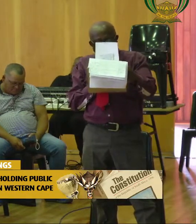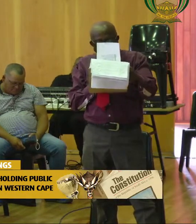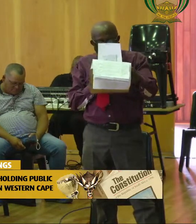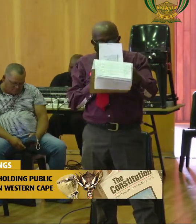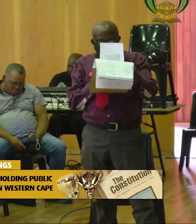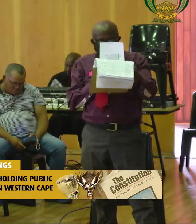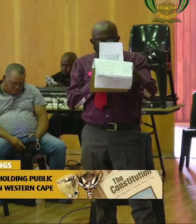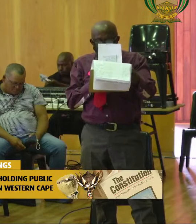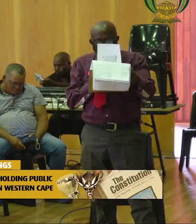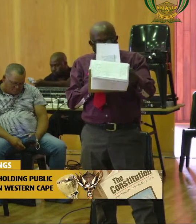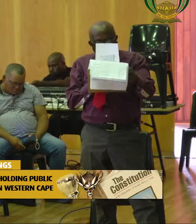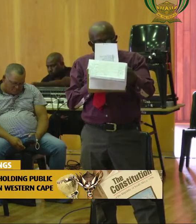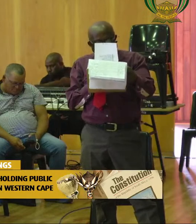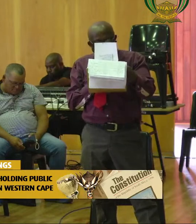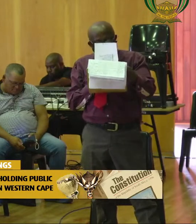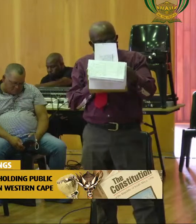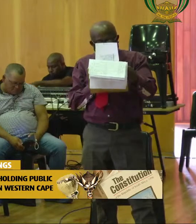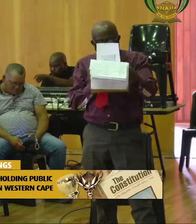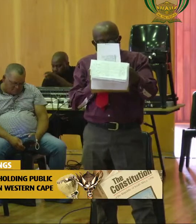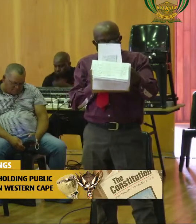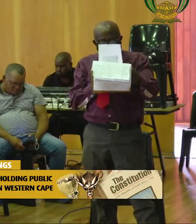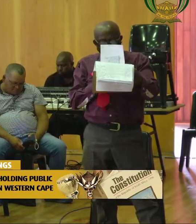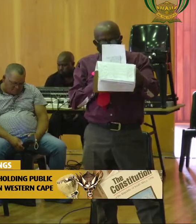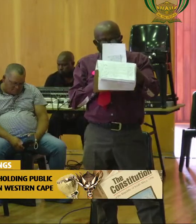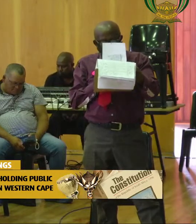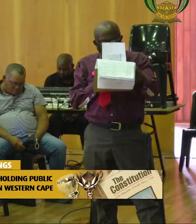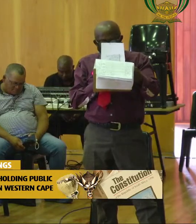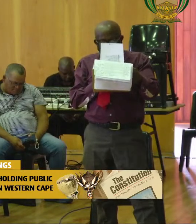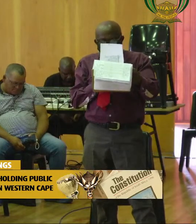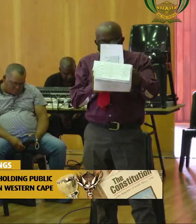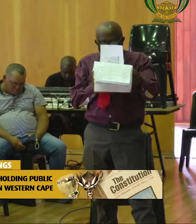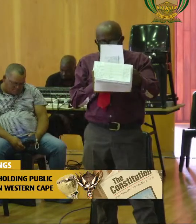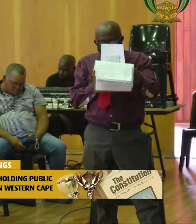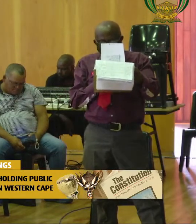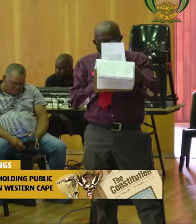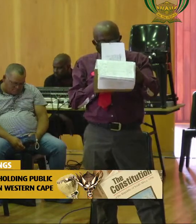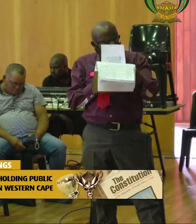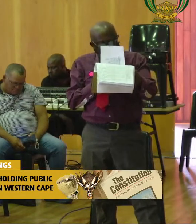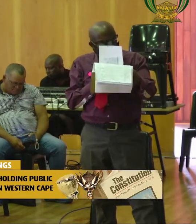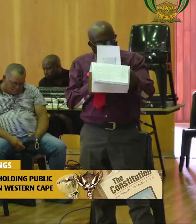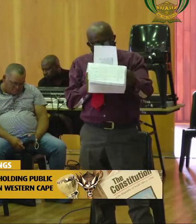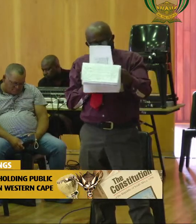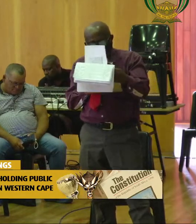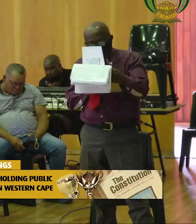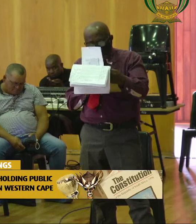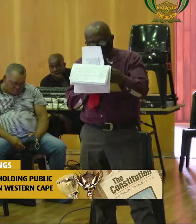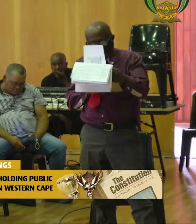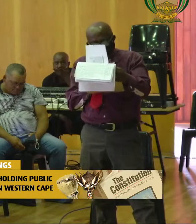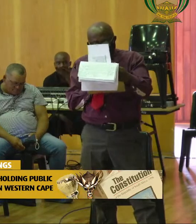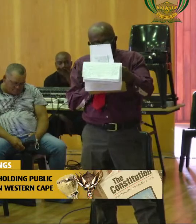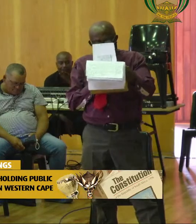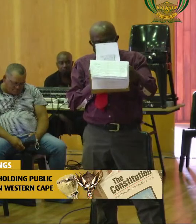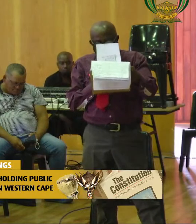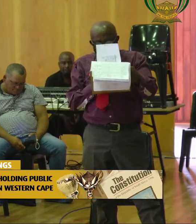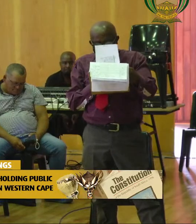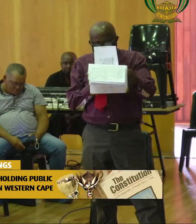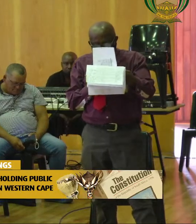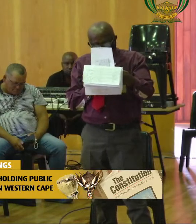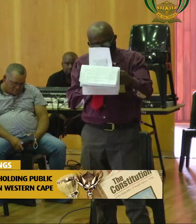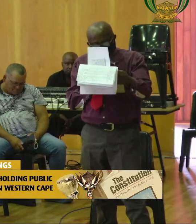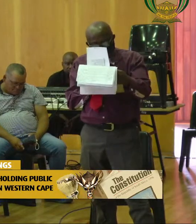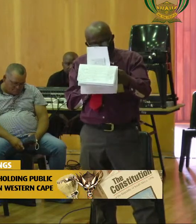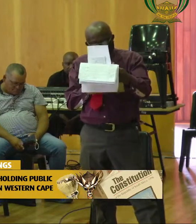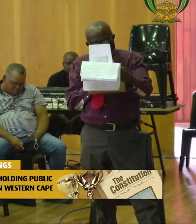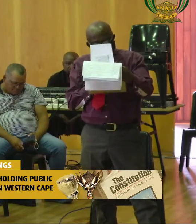are one person, want your voice to be heard. This is unnegotiated issue. There are at